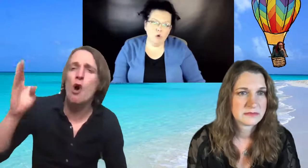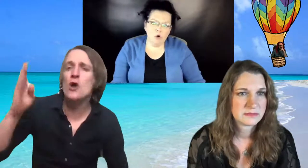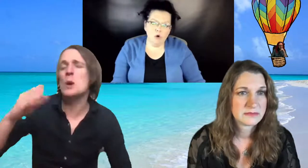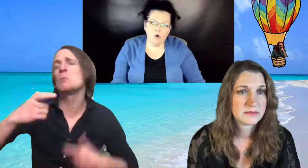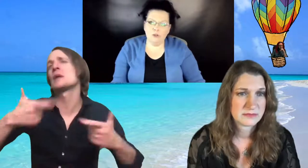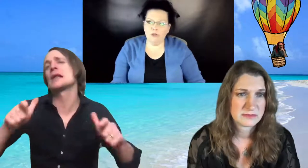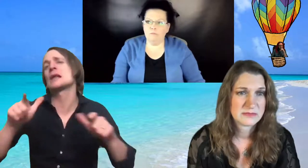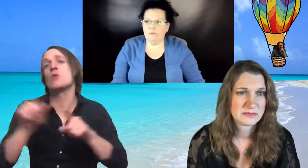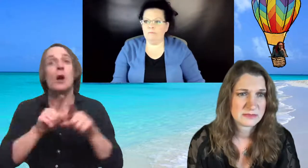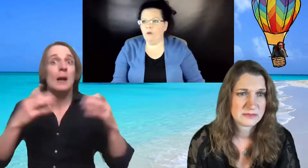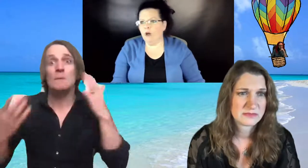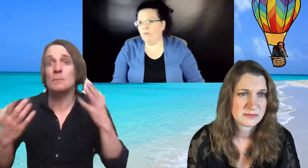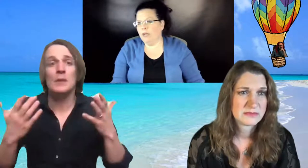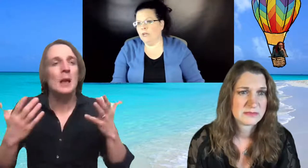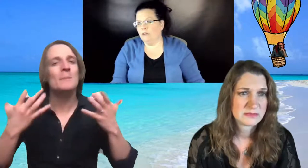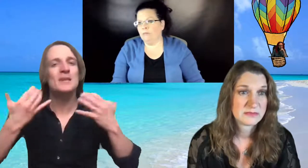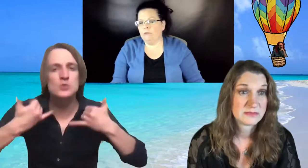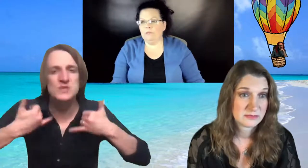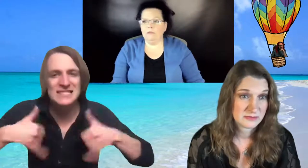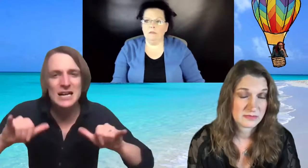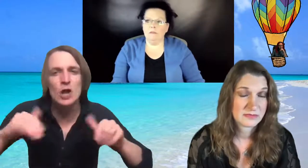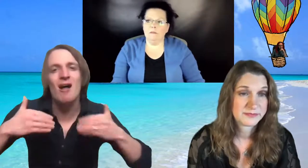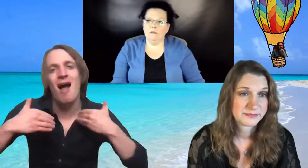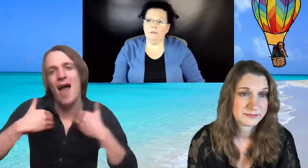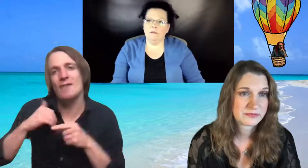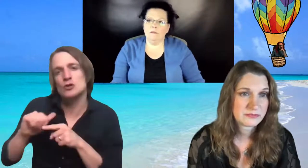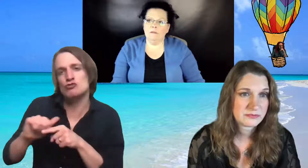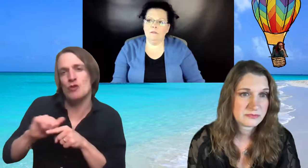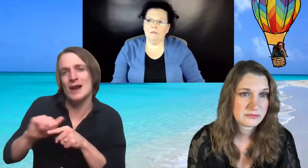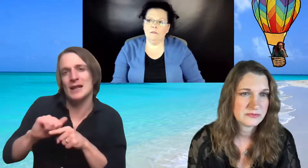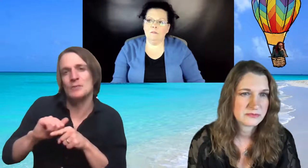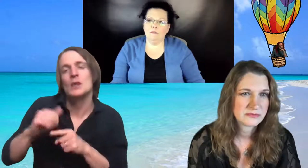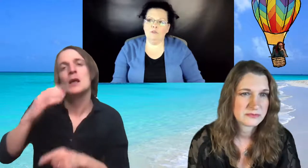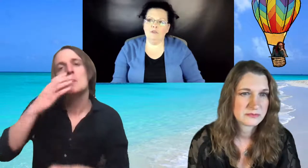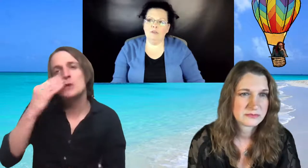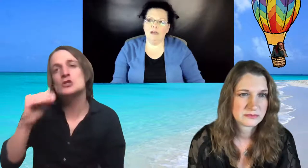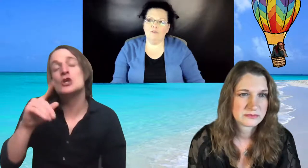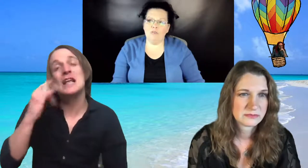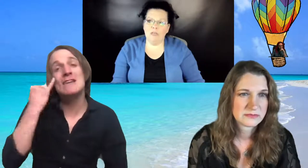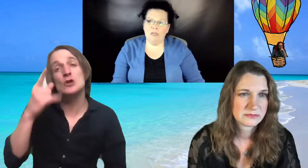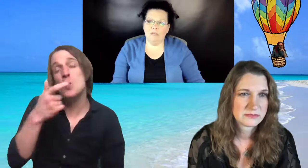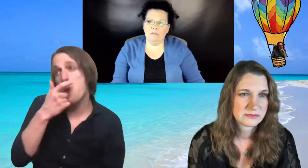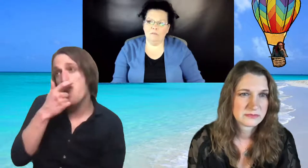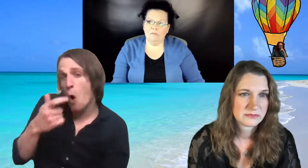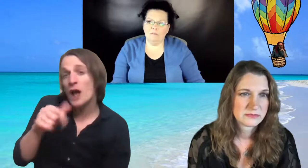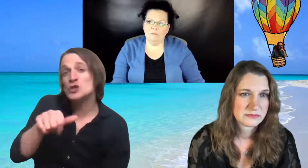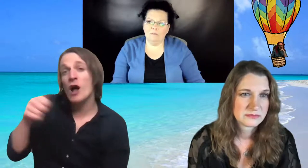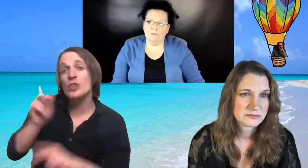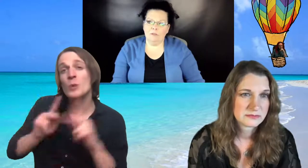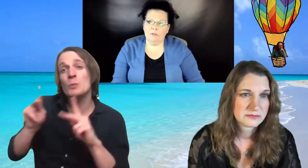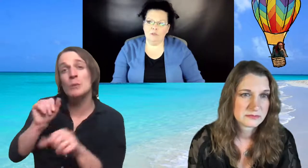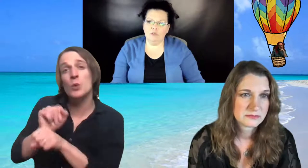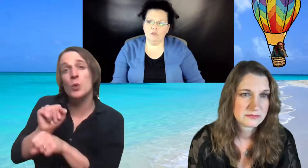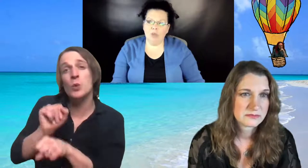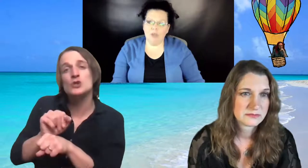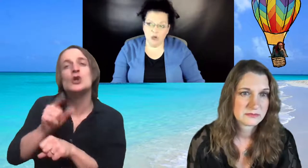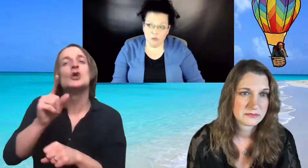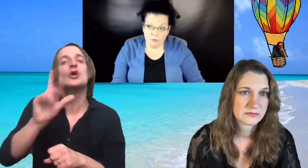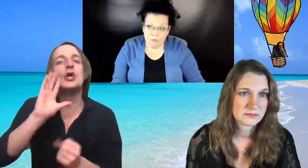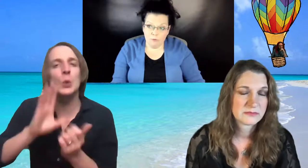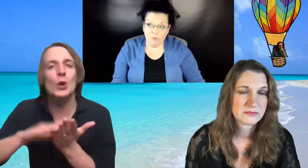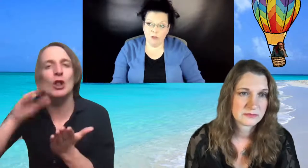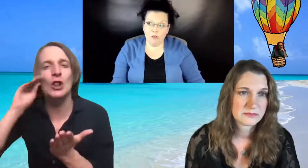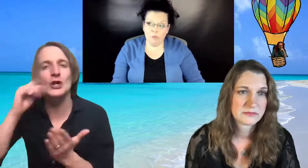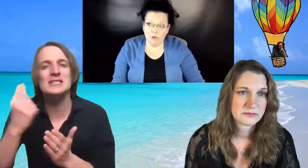big role, it could be Broadway, it could be, but you still have training. So you watch